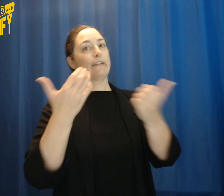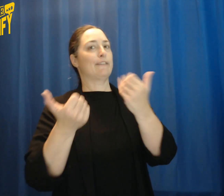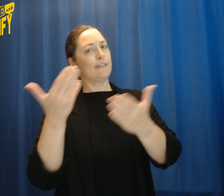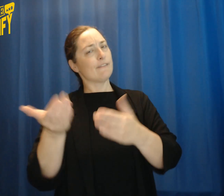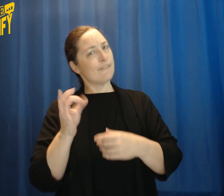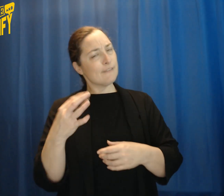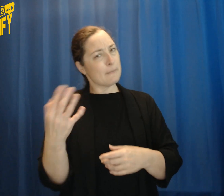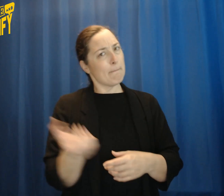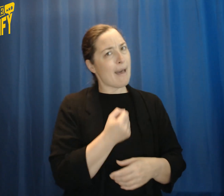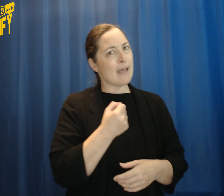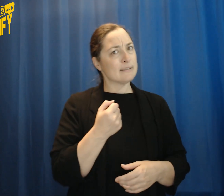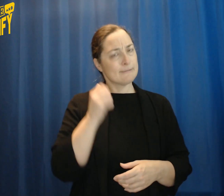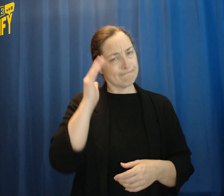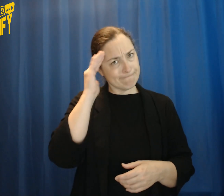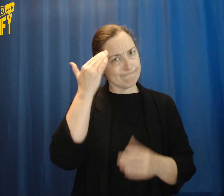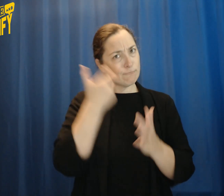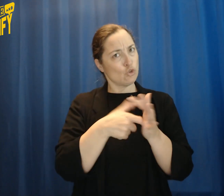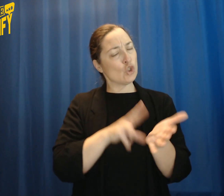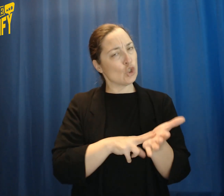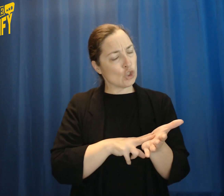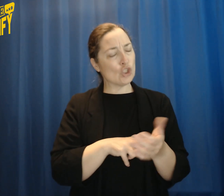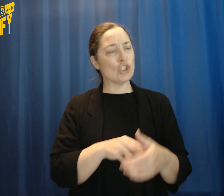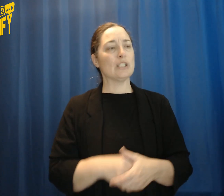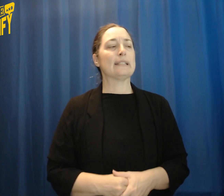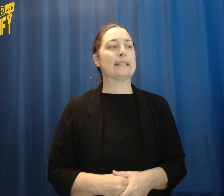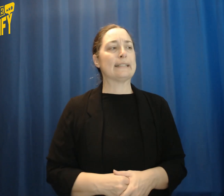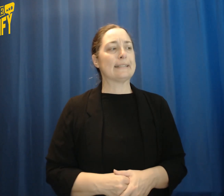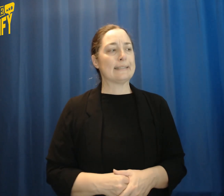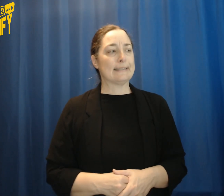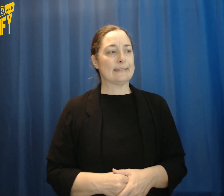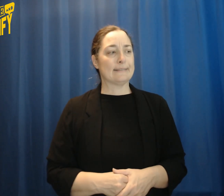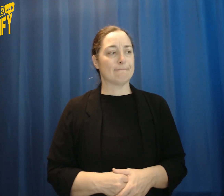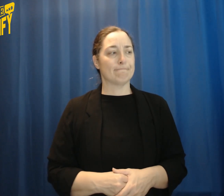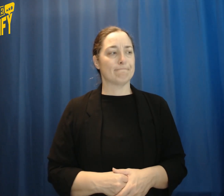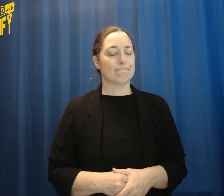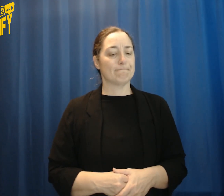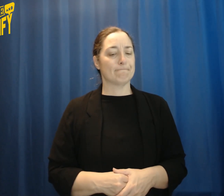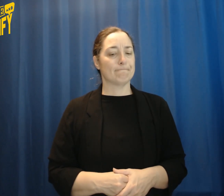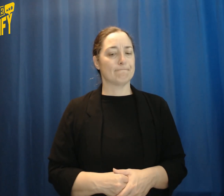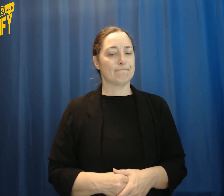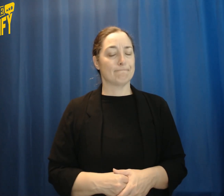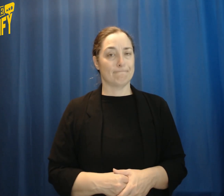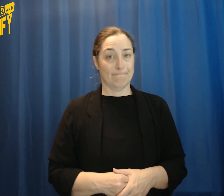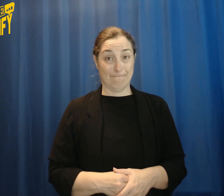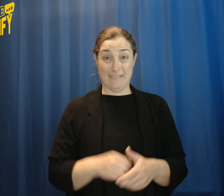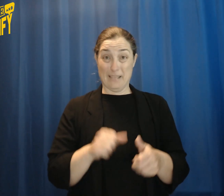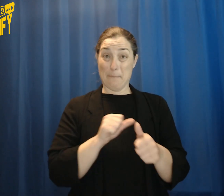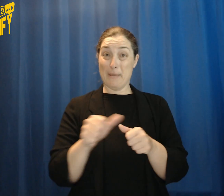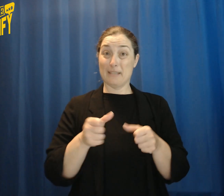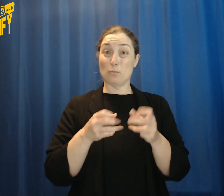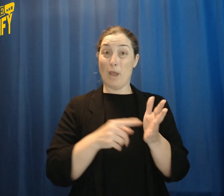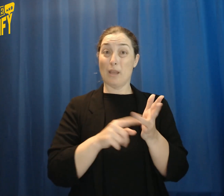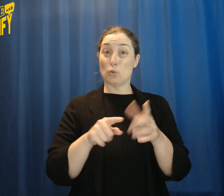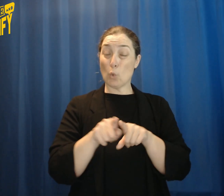So the best way to learn often is to fail. Apply for